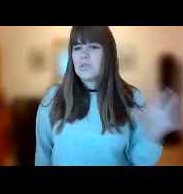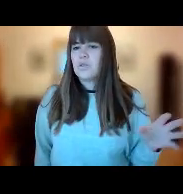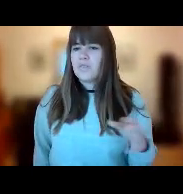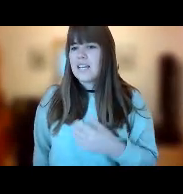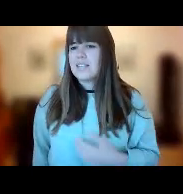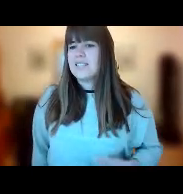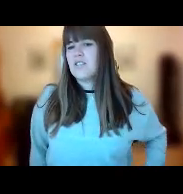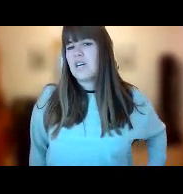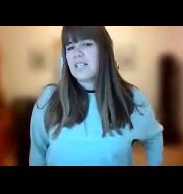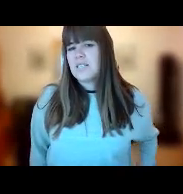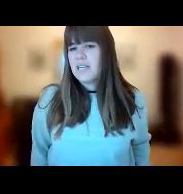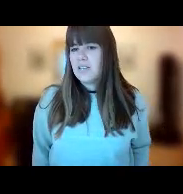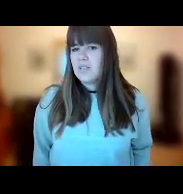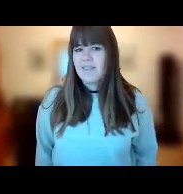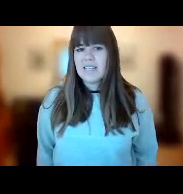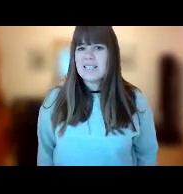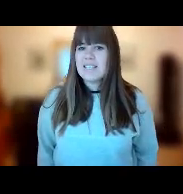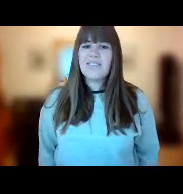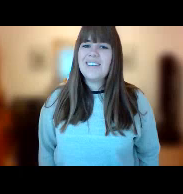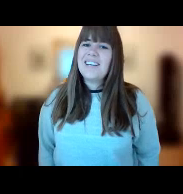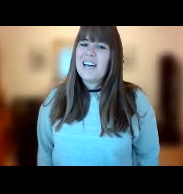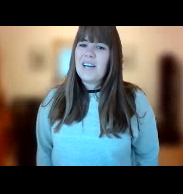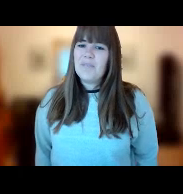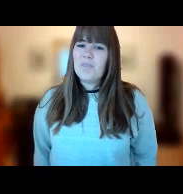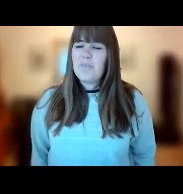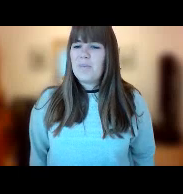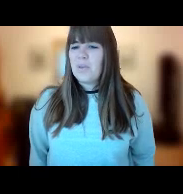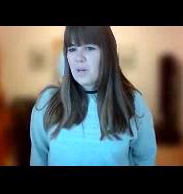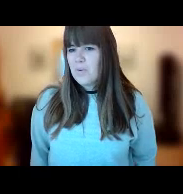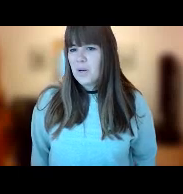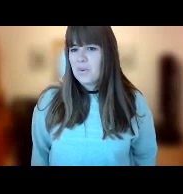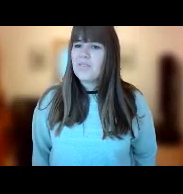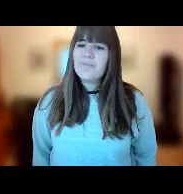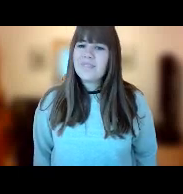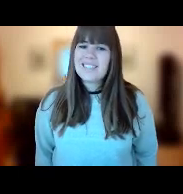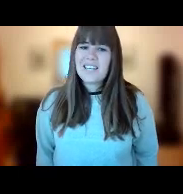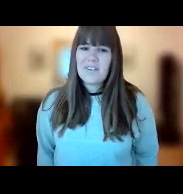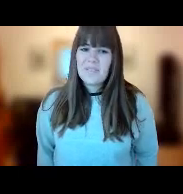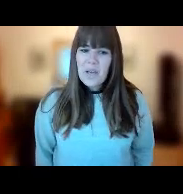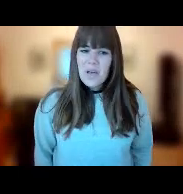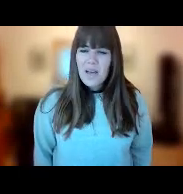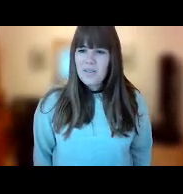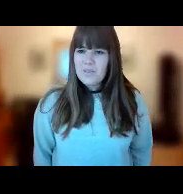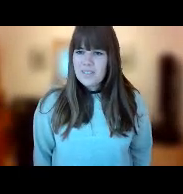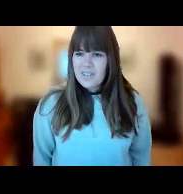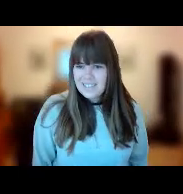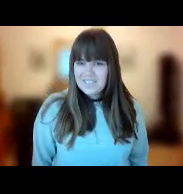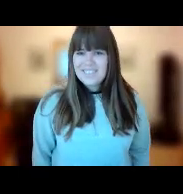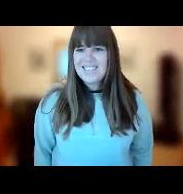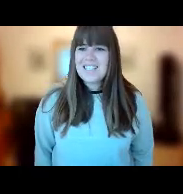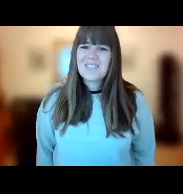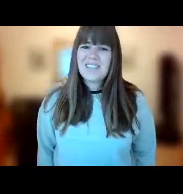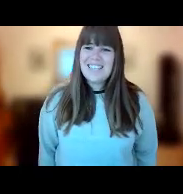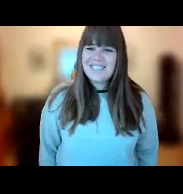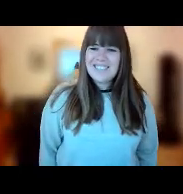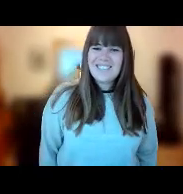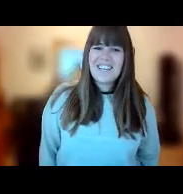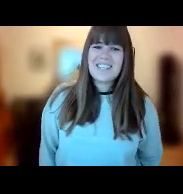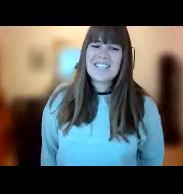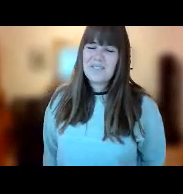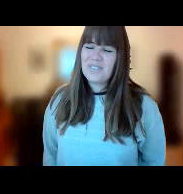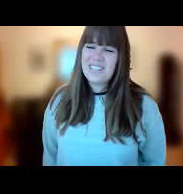out across all of the sectors and trying to break those barriers down with the people that we work with. So I'll also hand over to Jess quickly